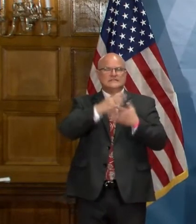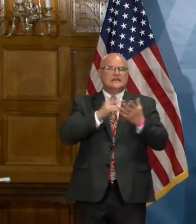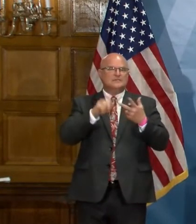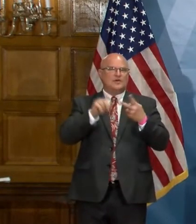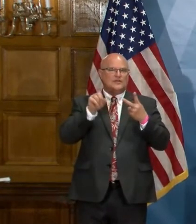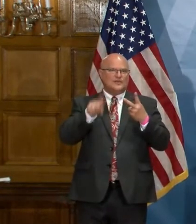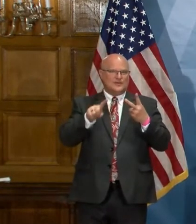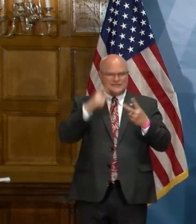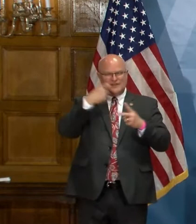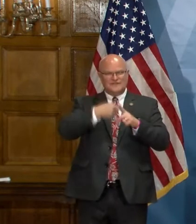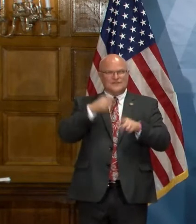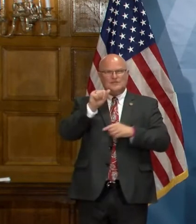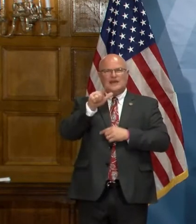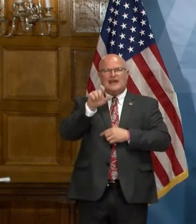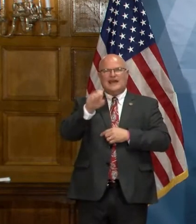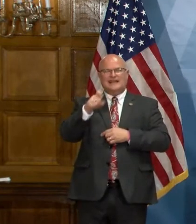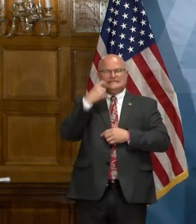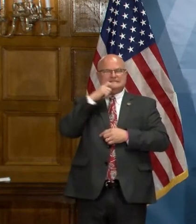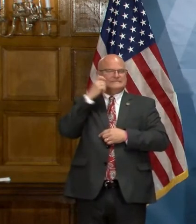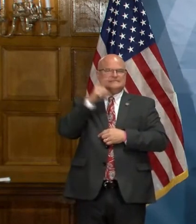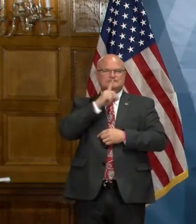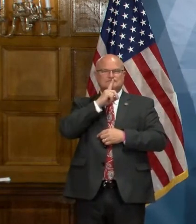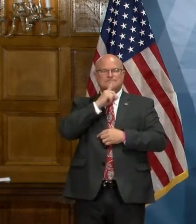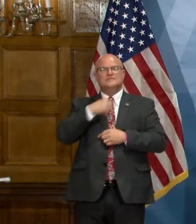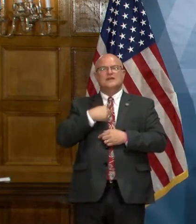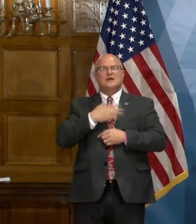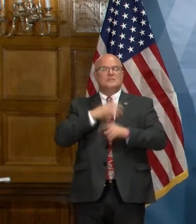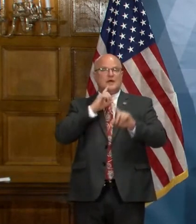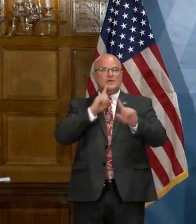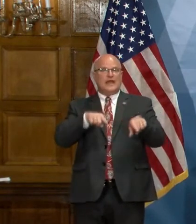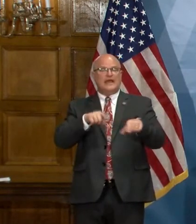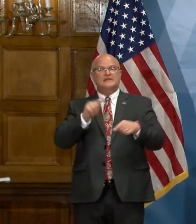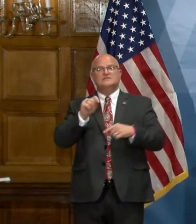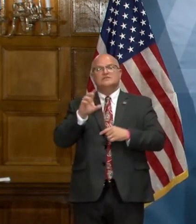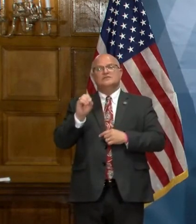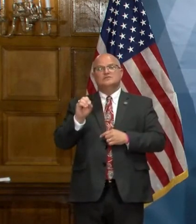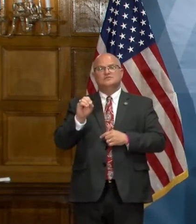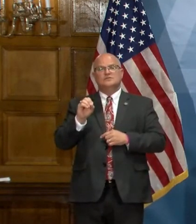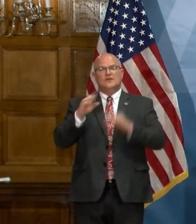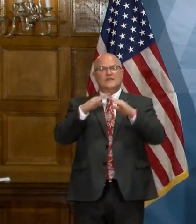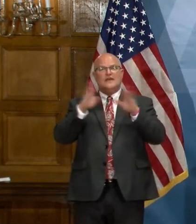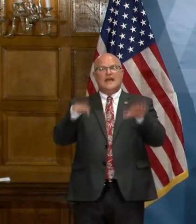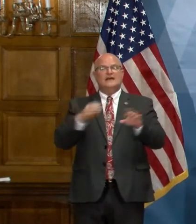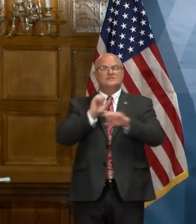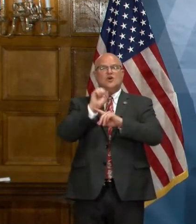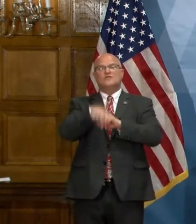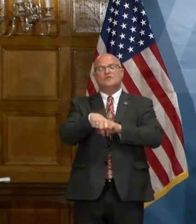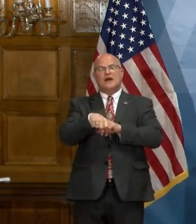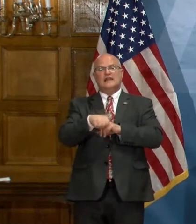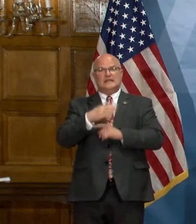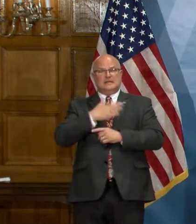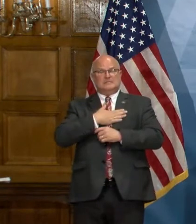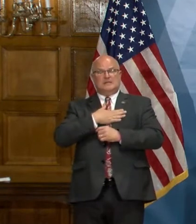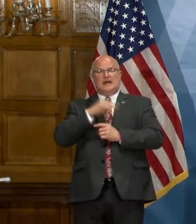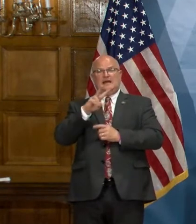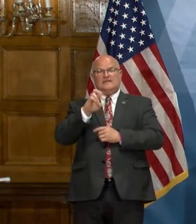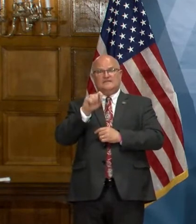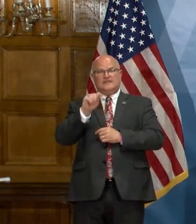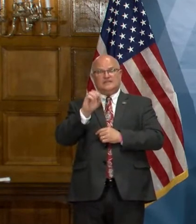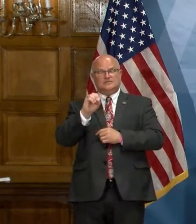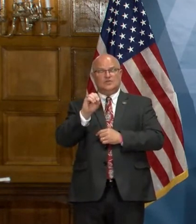of the question before, and that was my reaction to the House overriding my